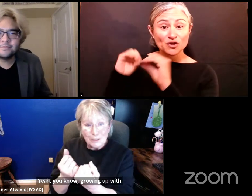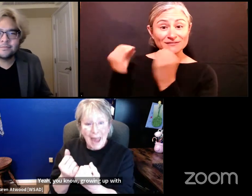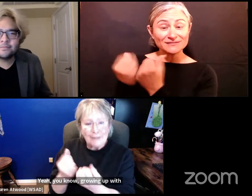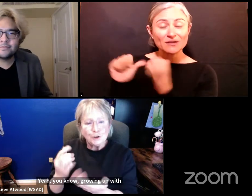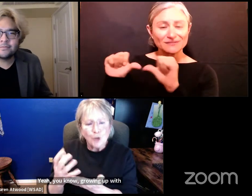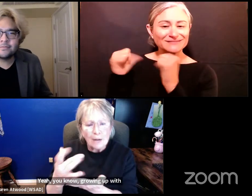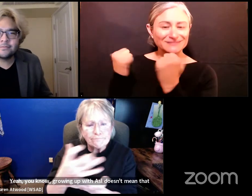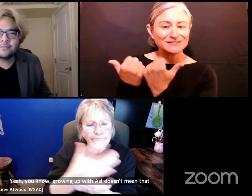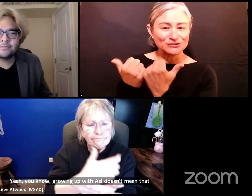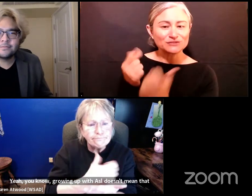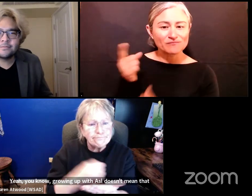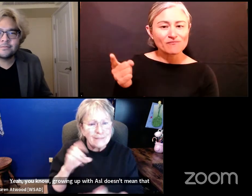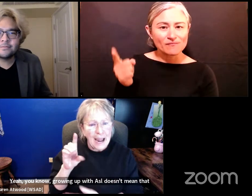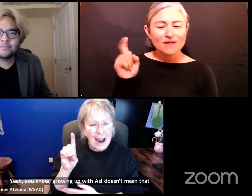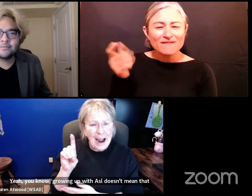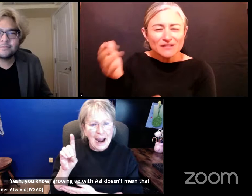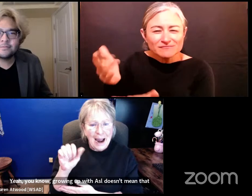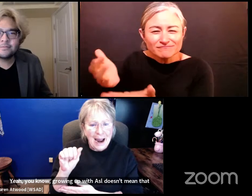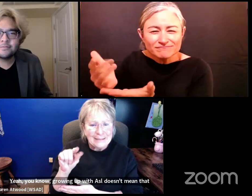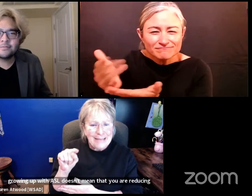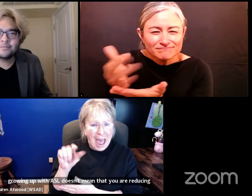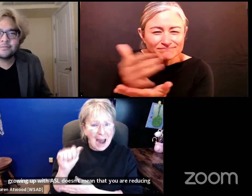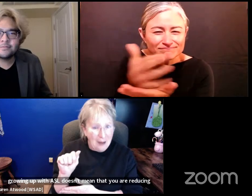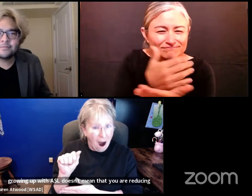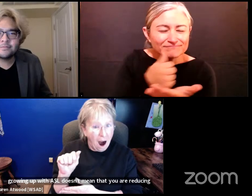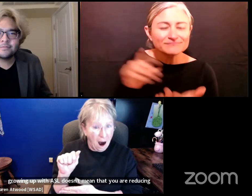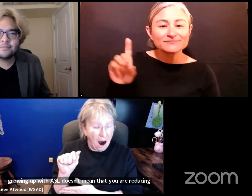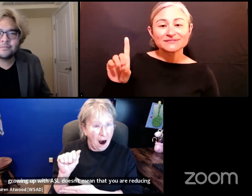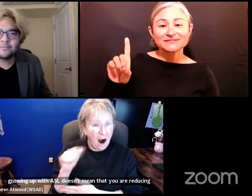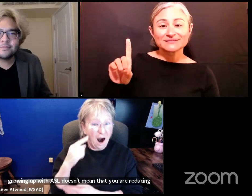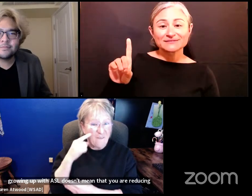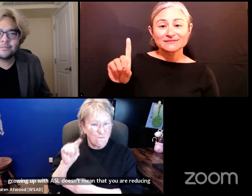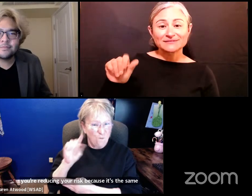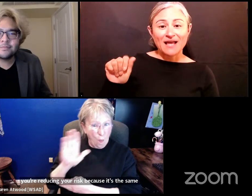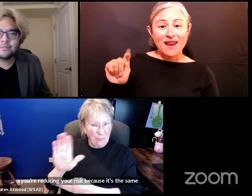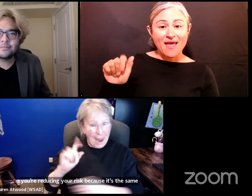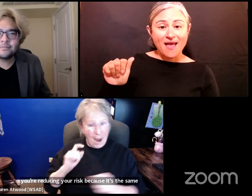because the Alzheimer's agency collects data